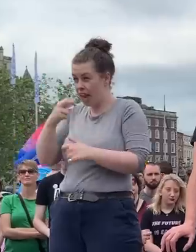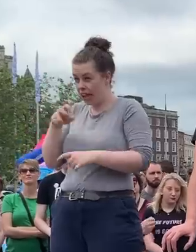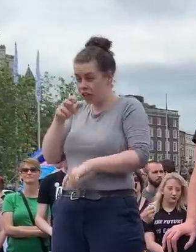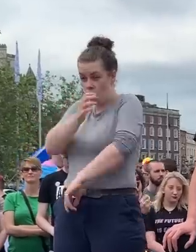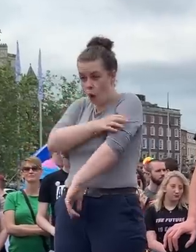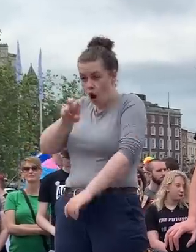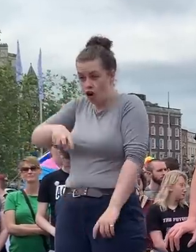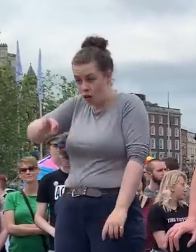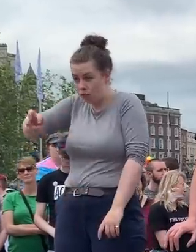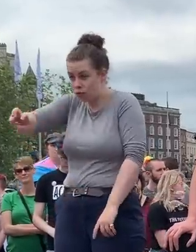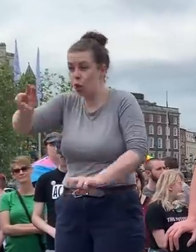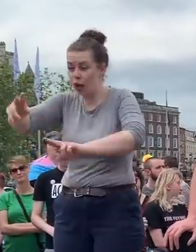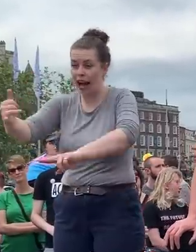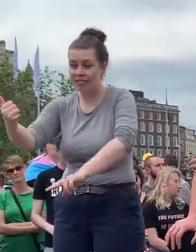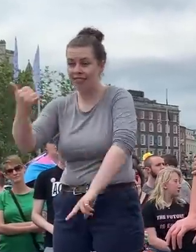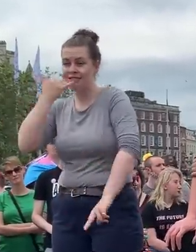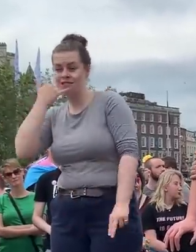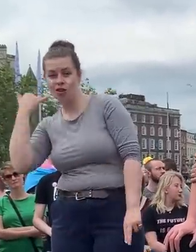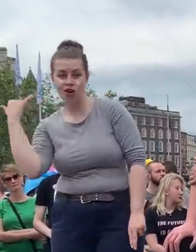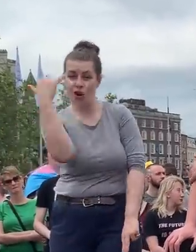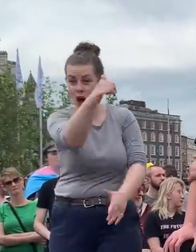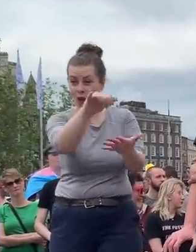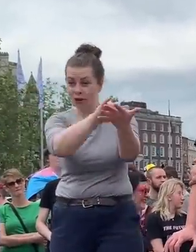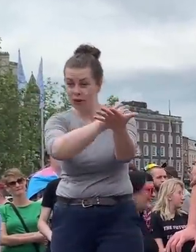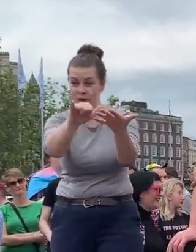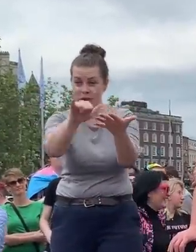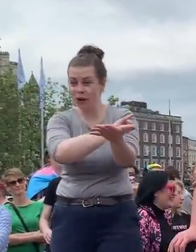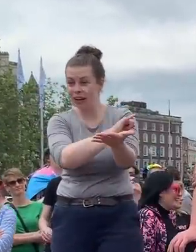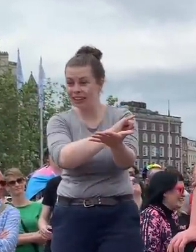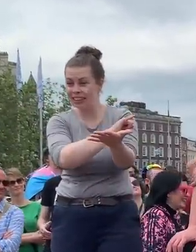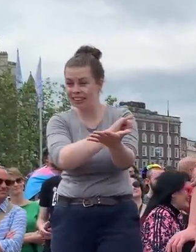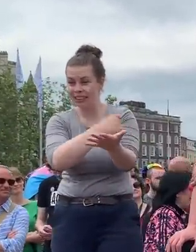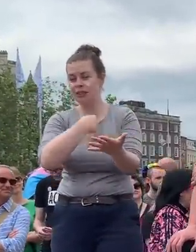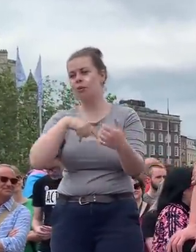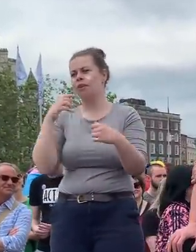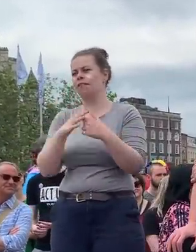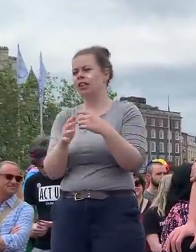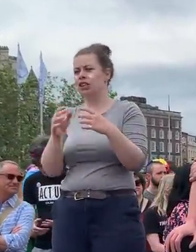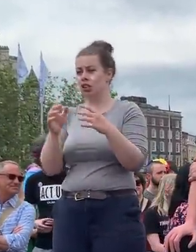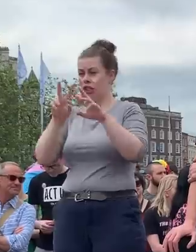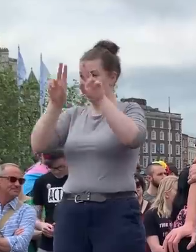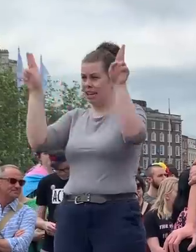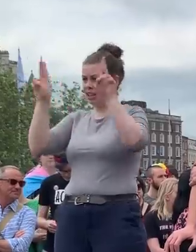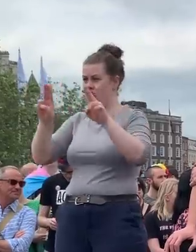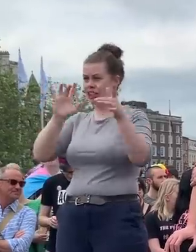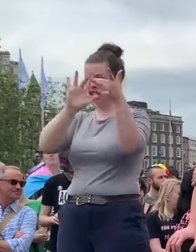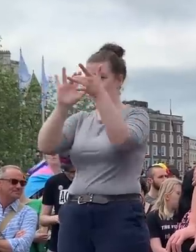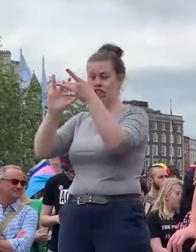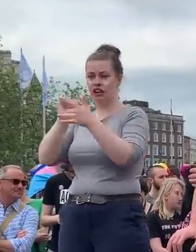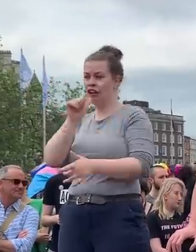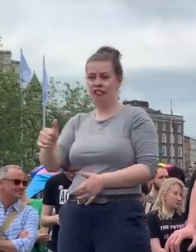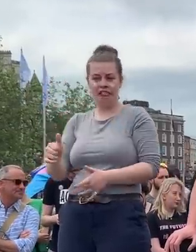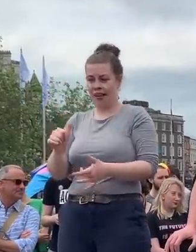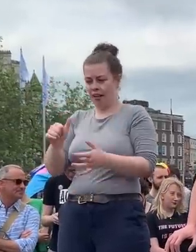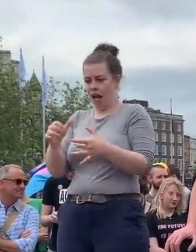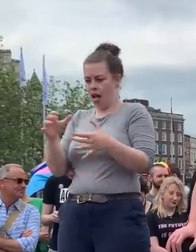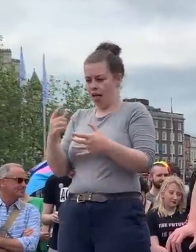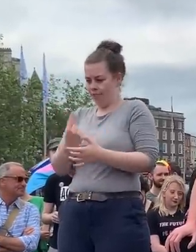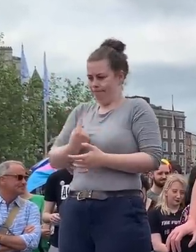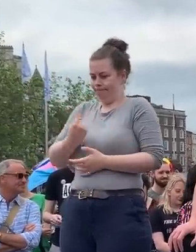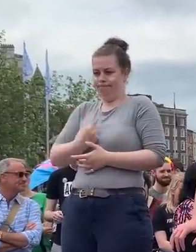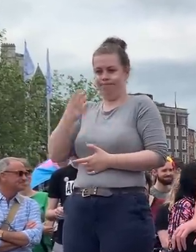to take this phone call or to make this phone call. So we had very, very little contact with groups in other countries, but